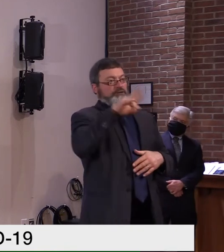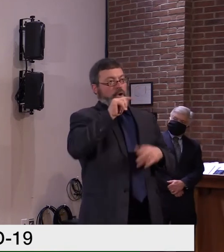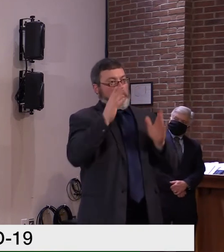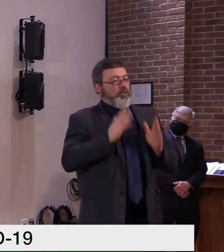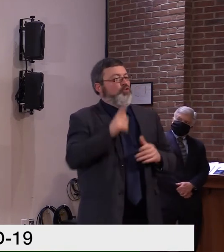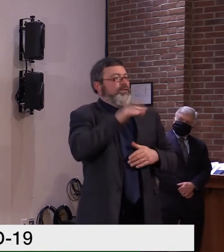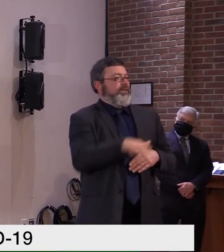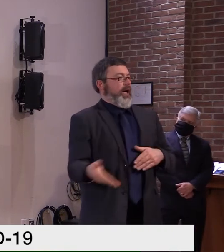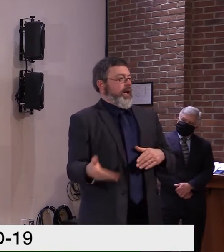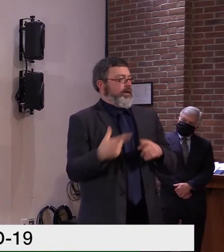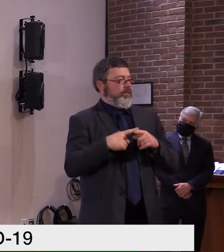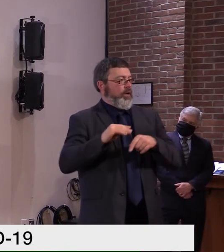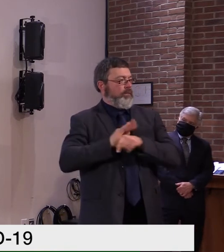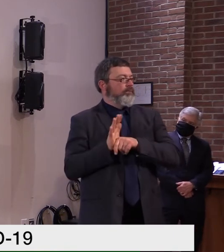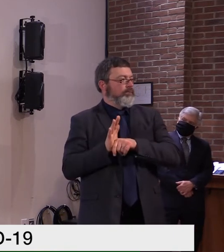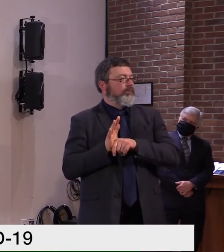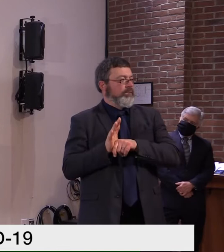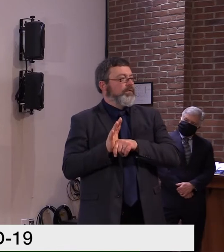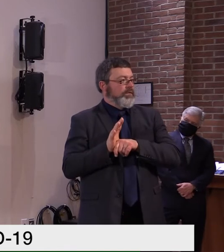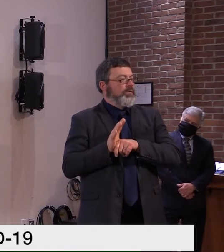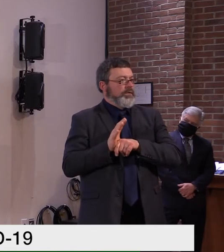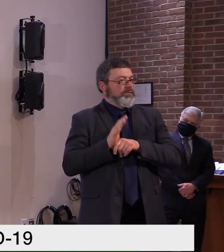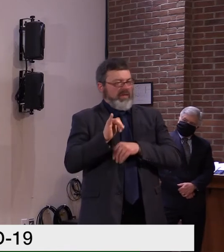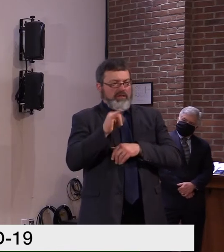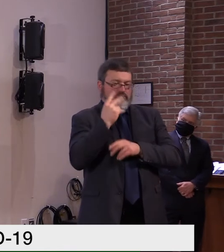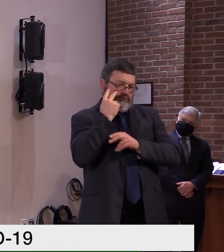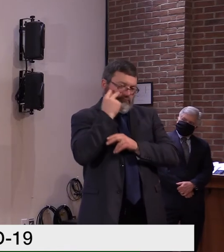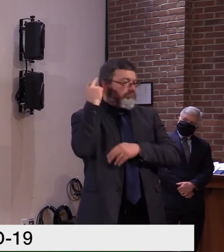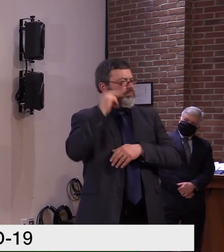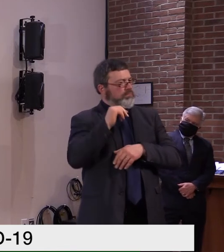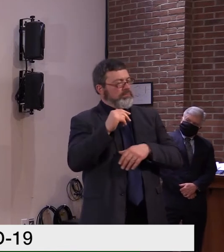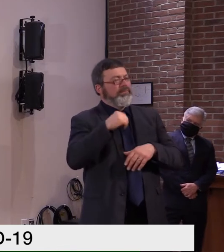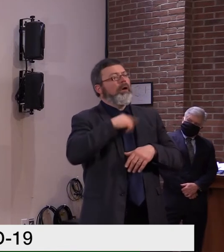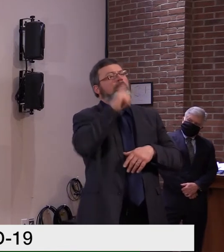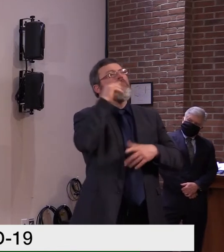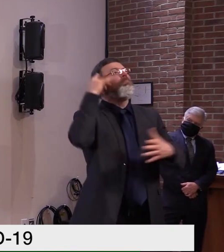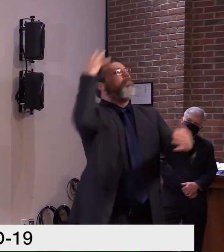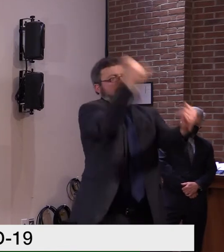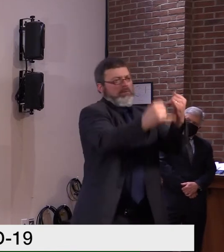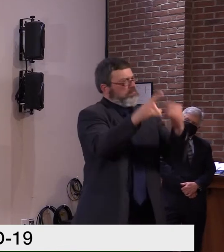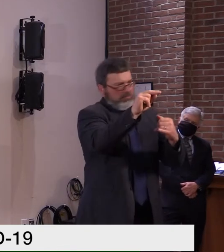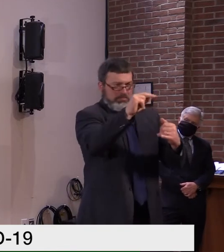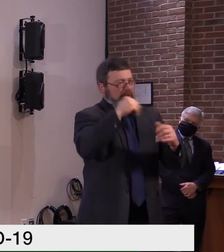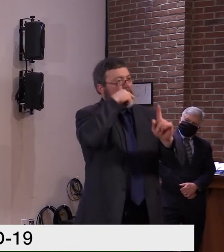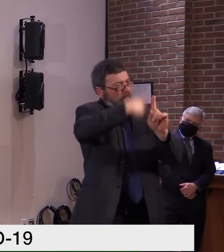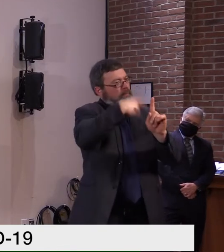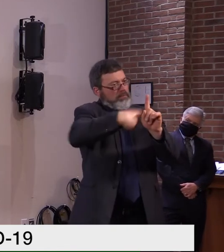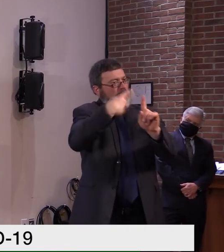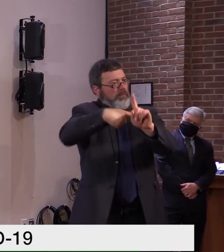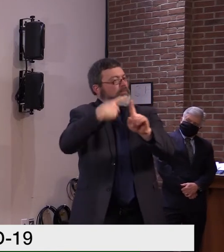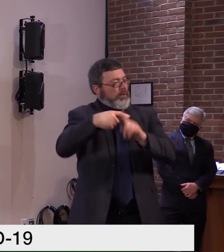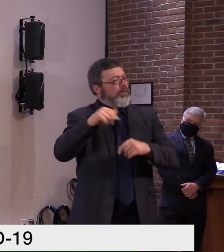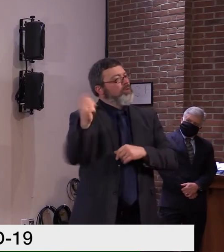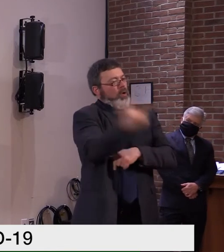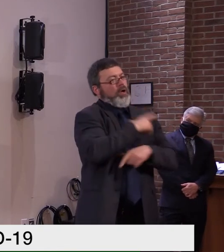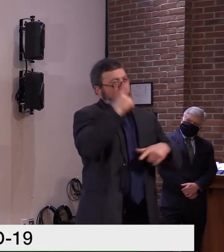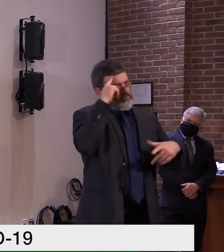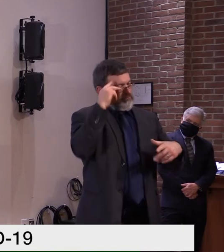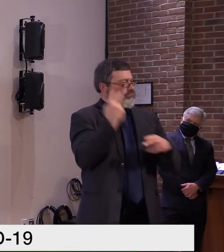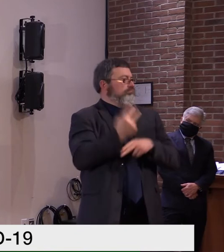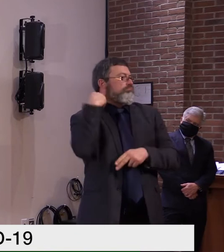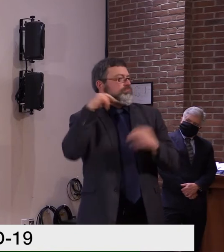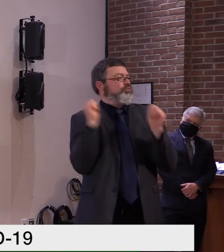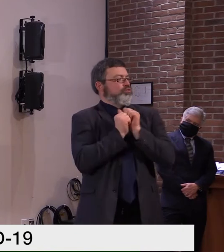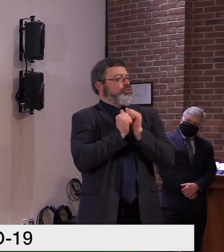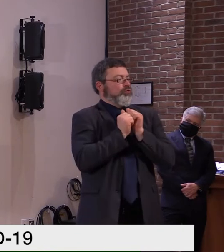we lost, and then focus again on those we've saved with some of the measures we've taken. So, but I don't